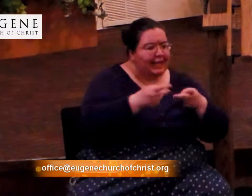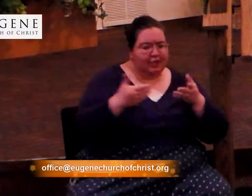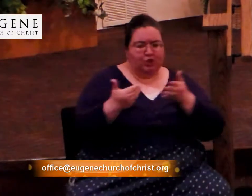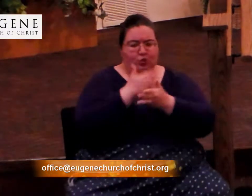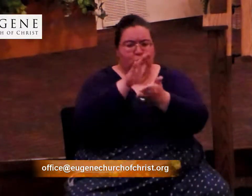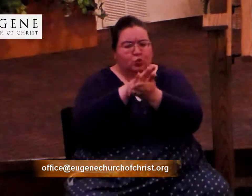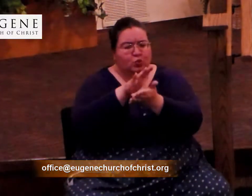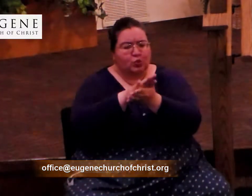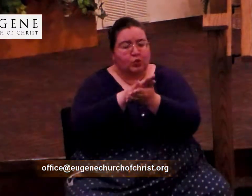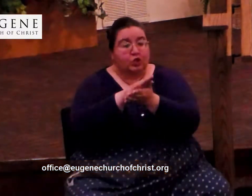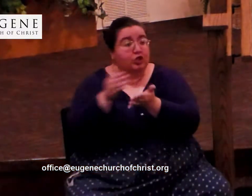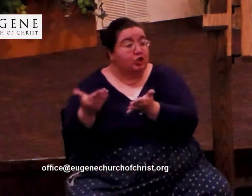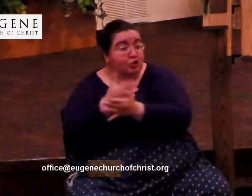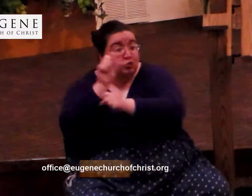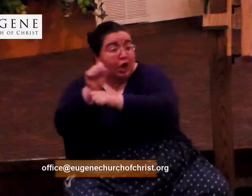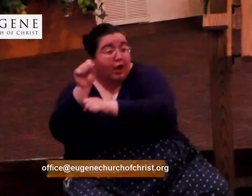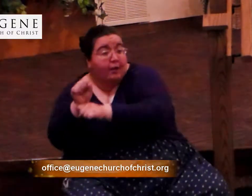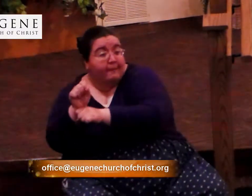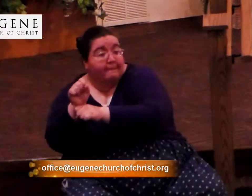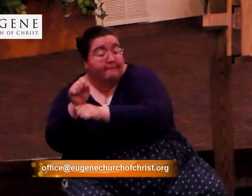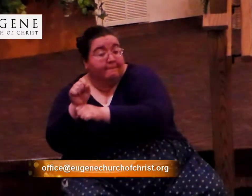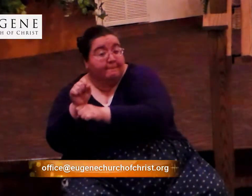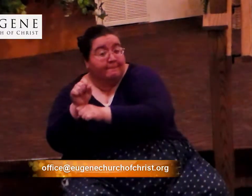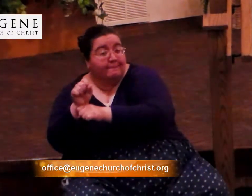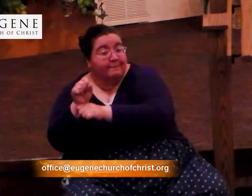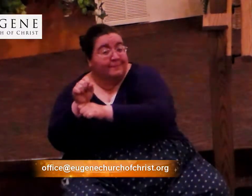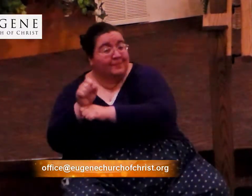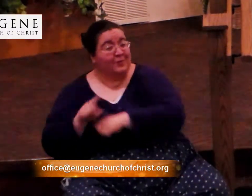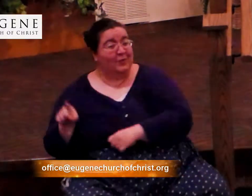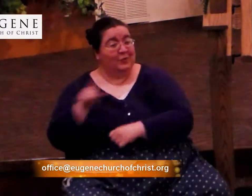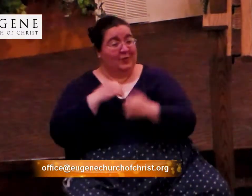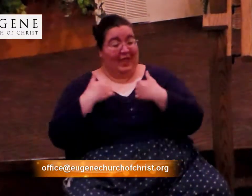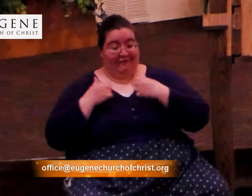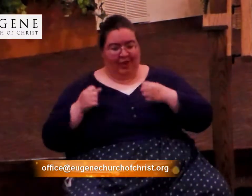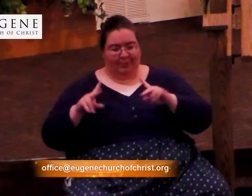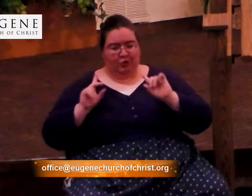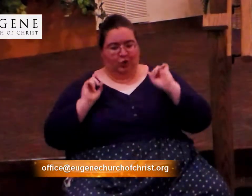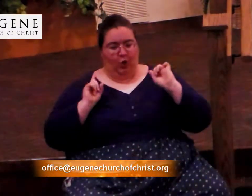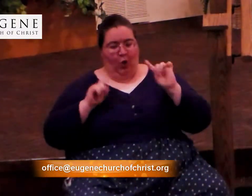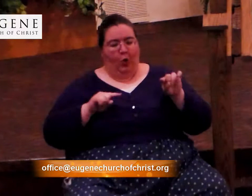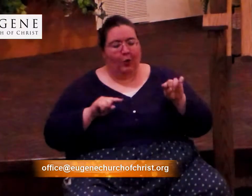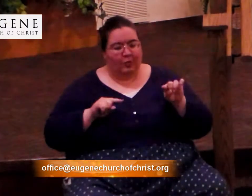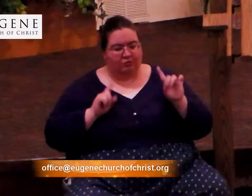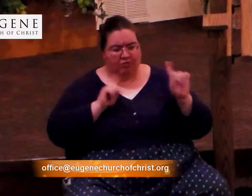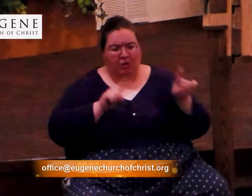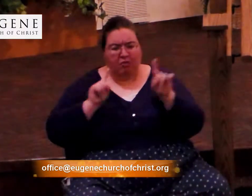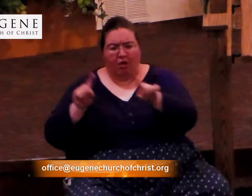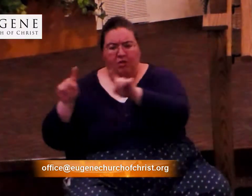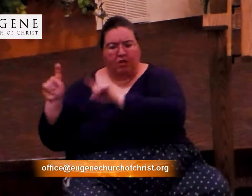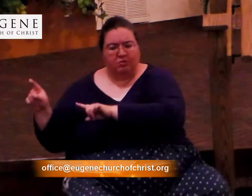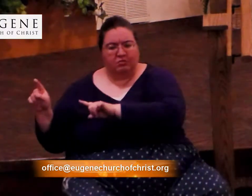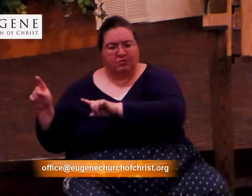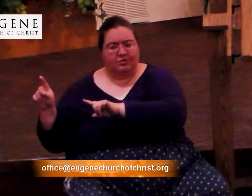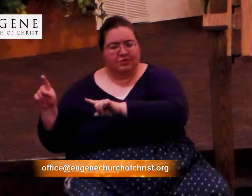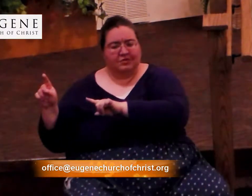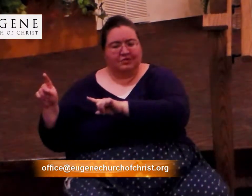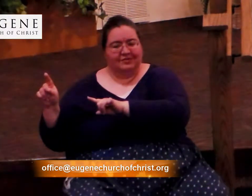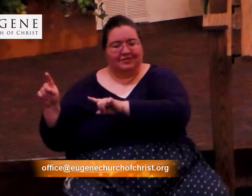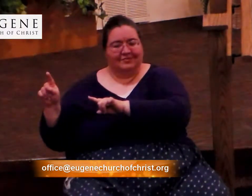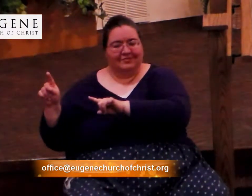job. But this opportunity to go is still an opportunity to go and to be who God called you to be. And